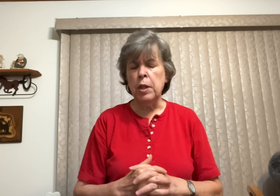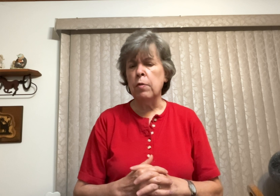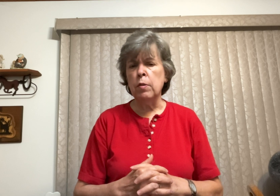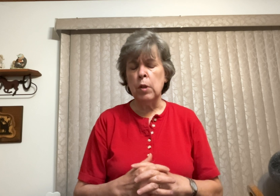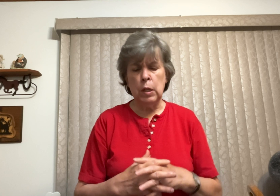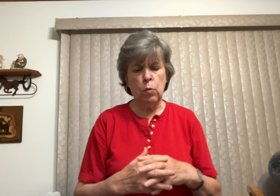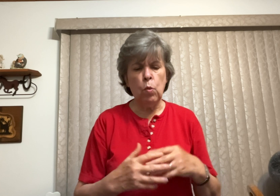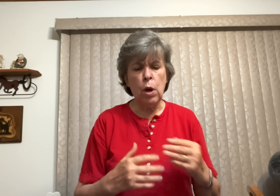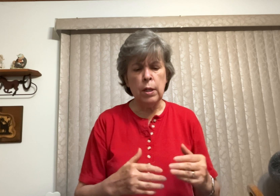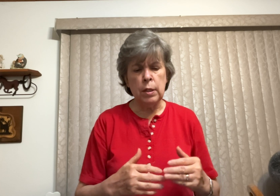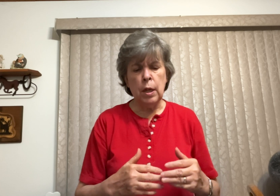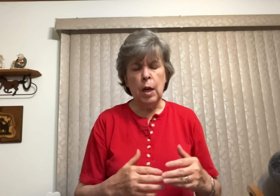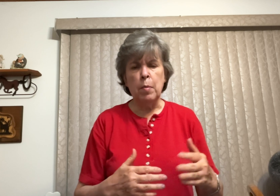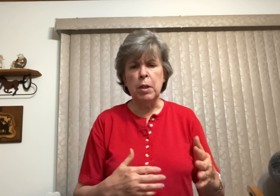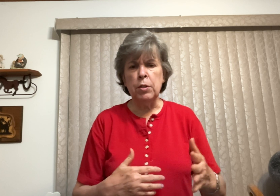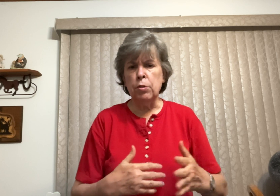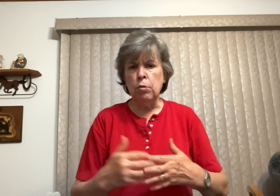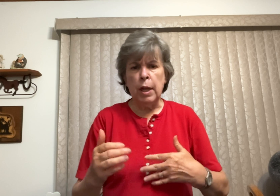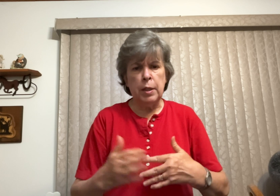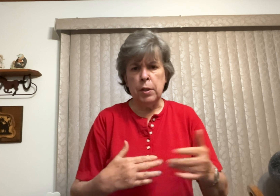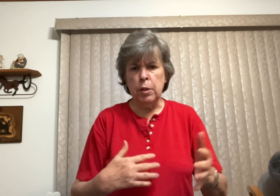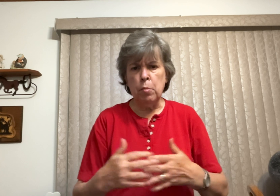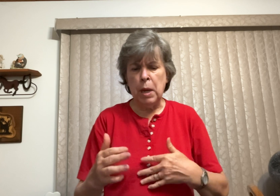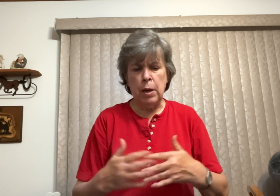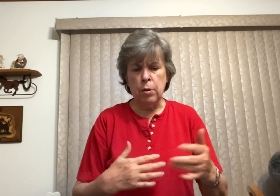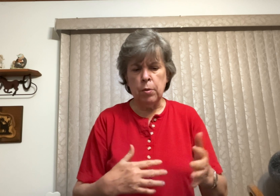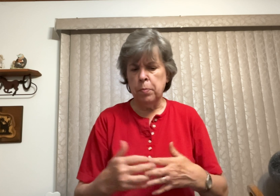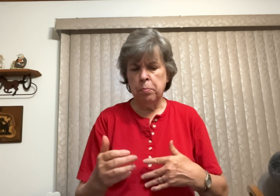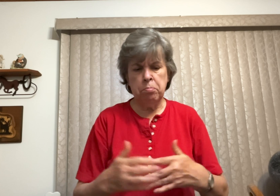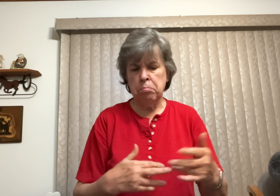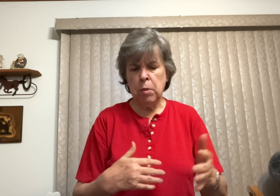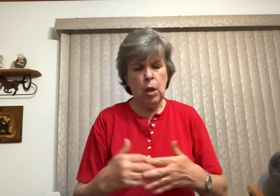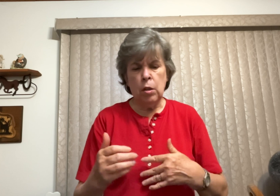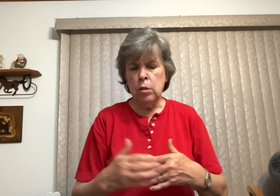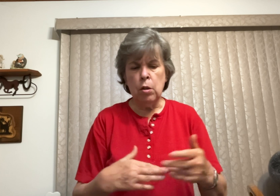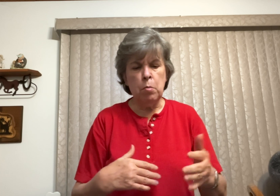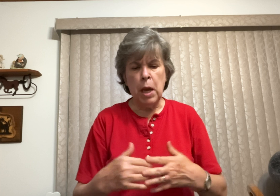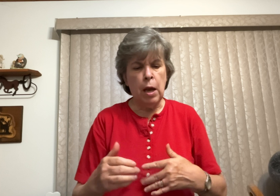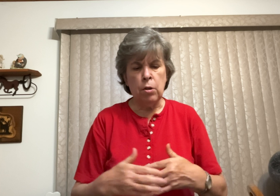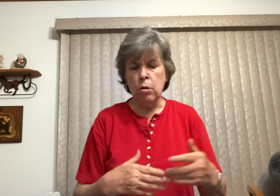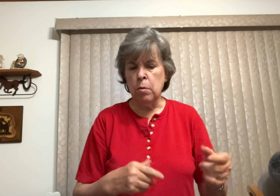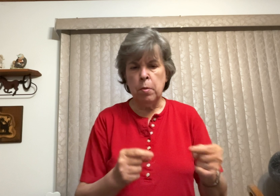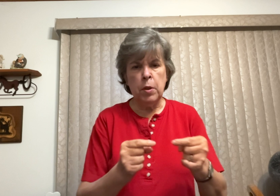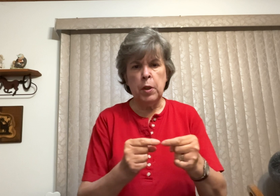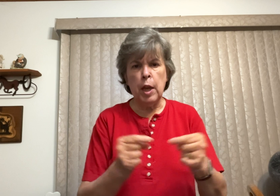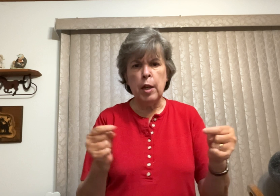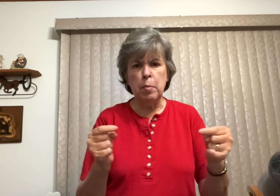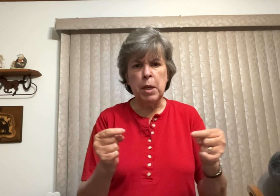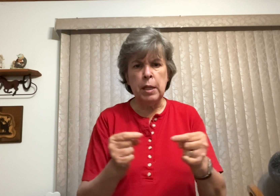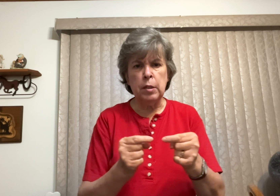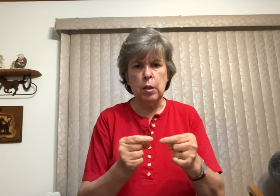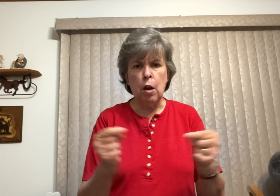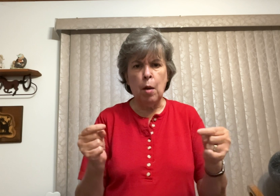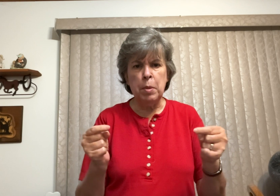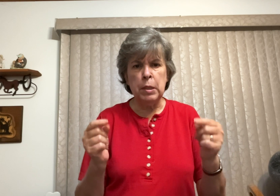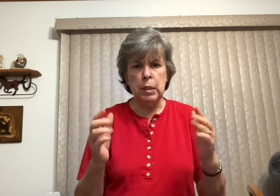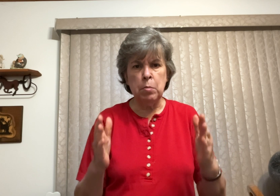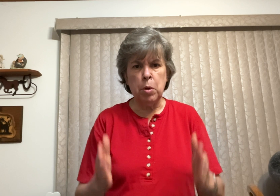even what, I'm going to do like the no matter. No matter that the enemy, that's an opposite